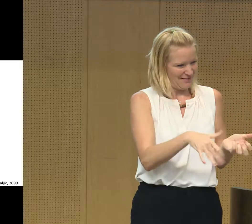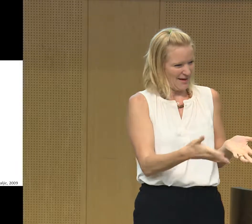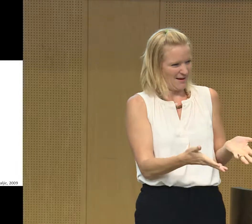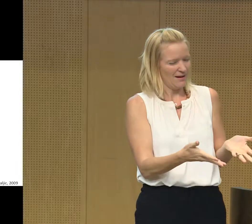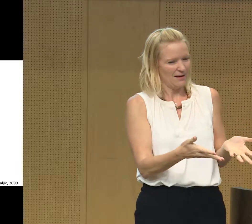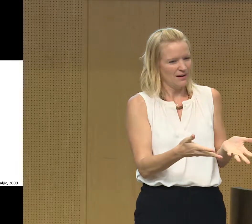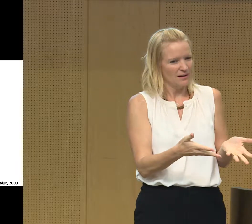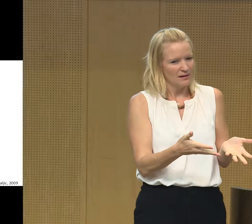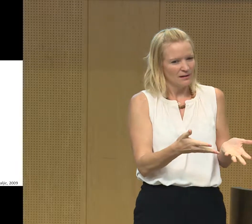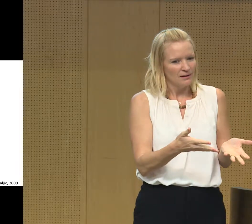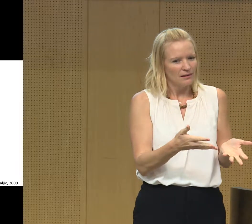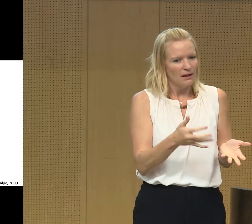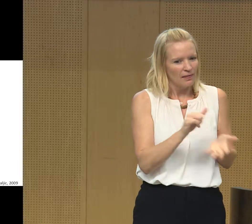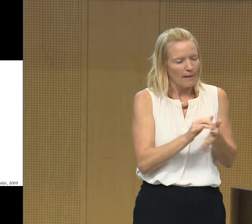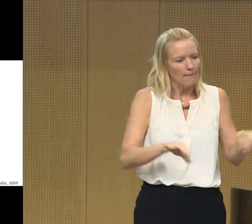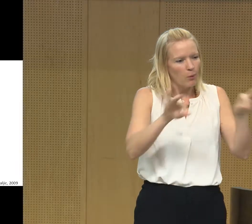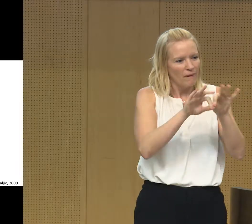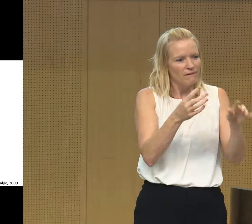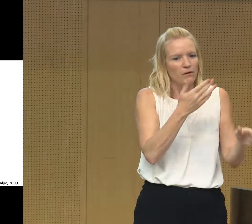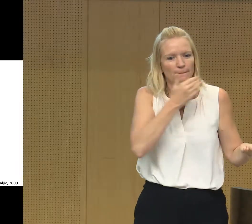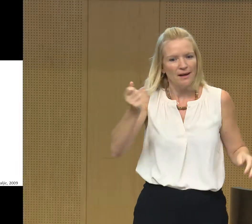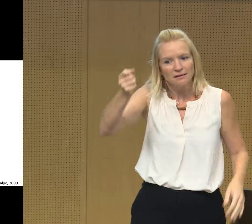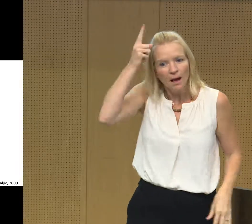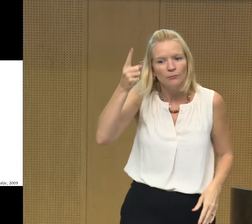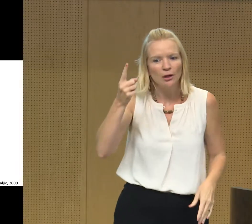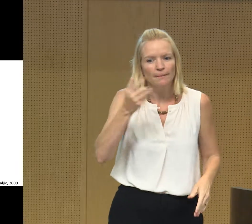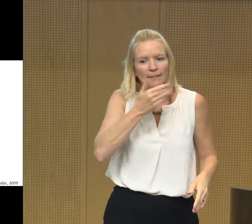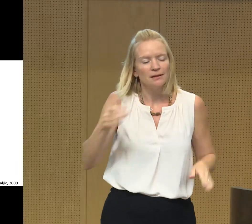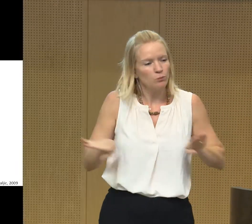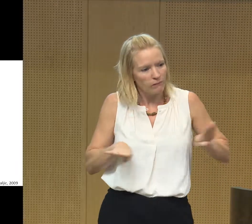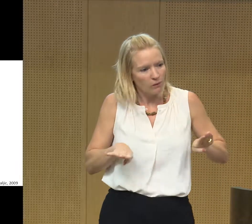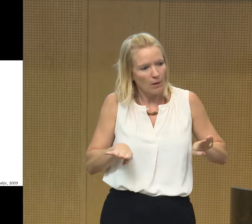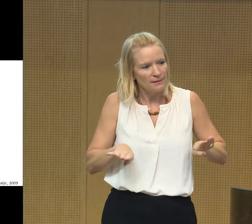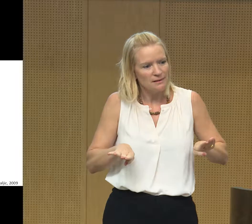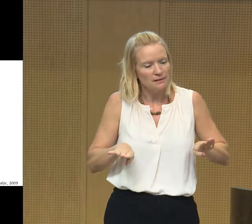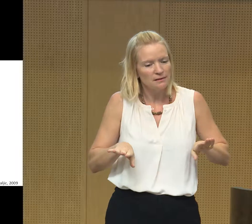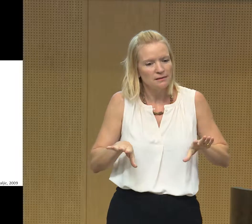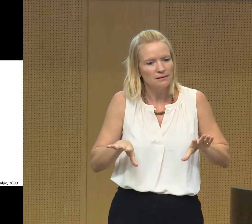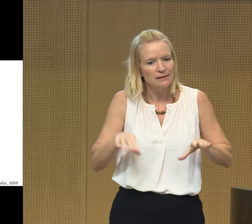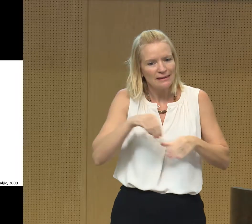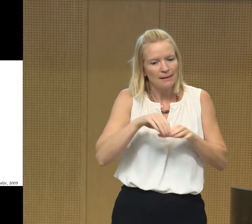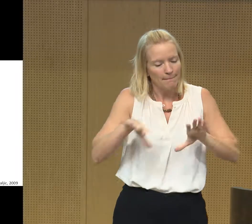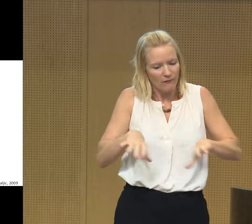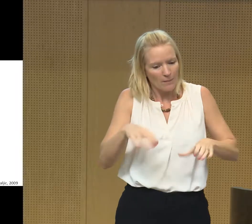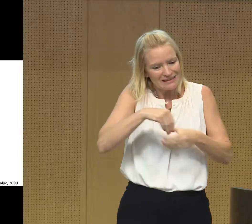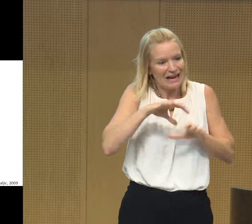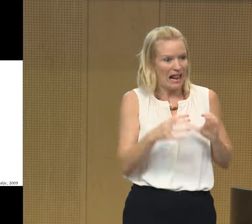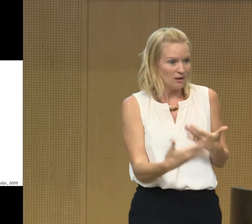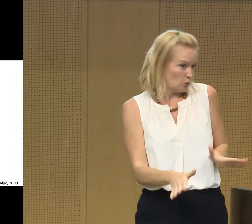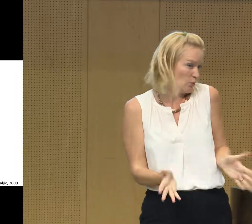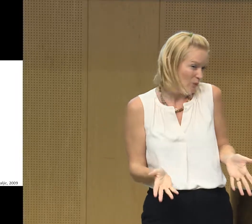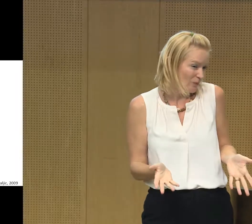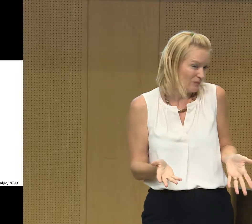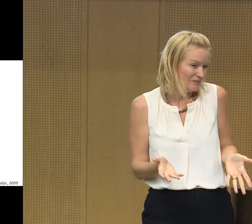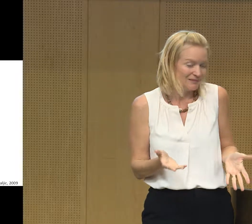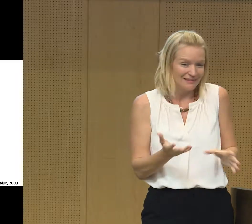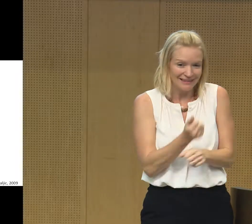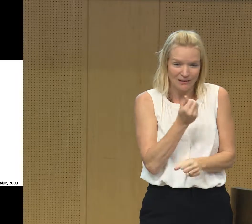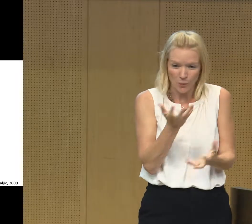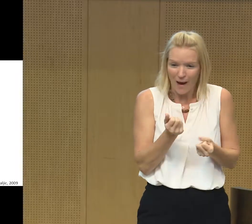in and trying to balance all of that visual information, because you're looking to do the best work